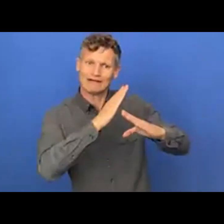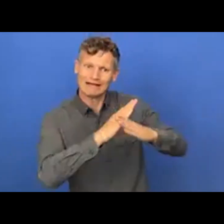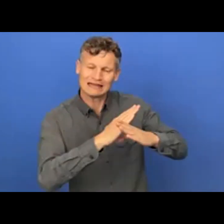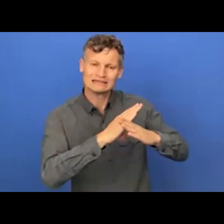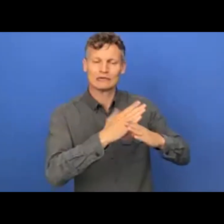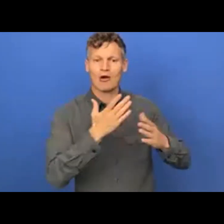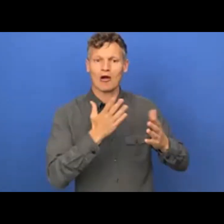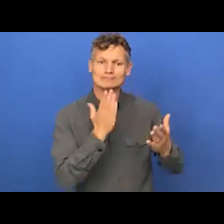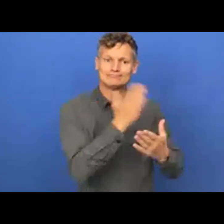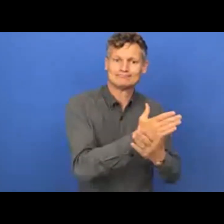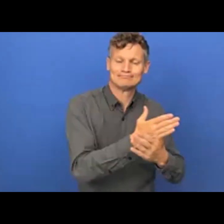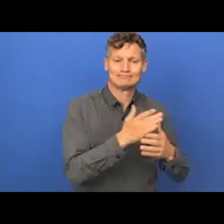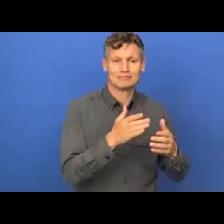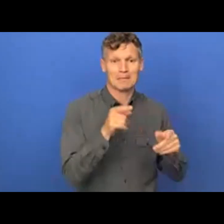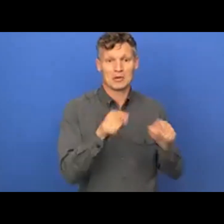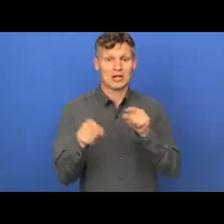evening.